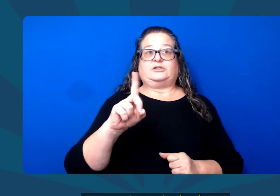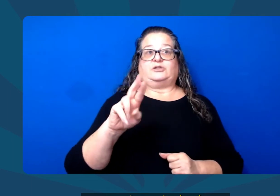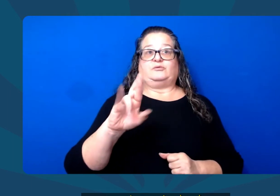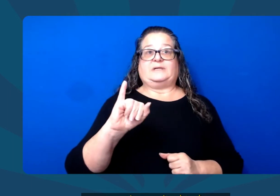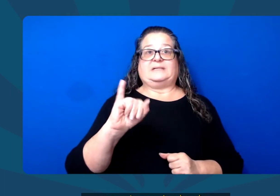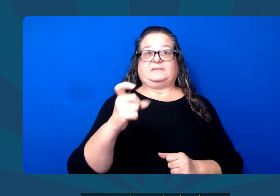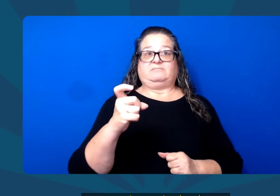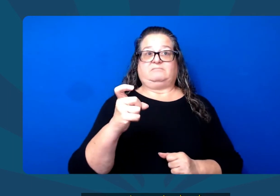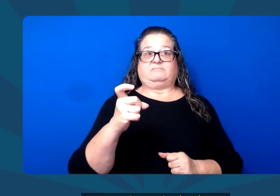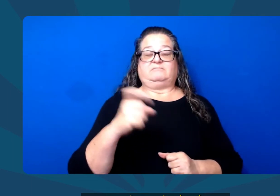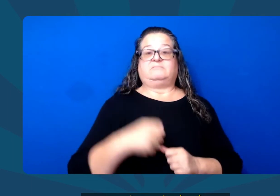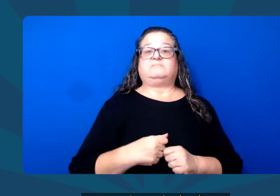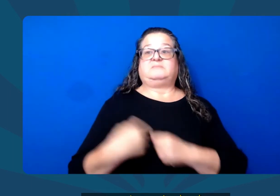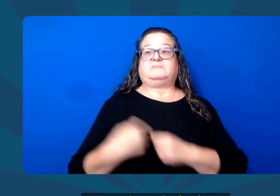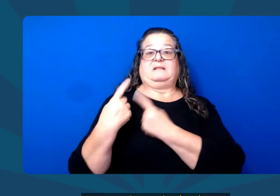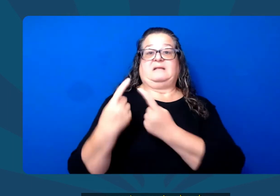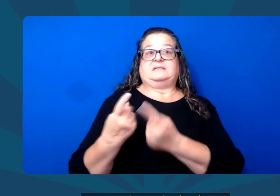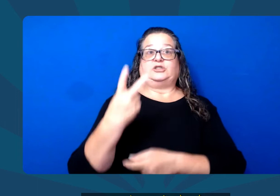with Lauren Hendricks,